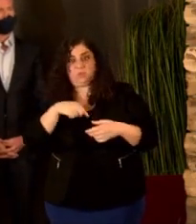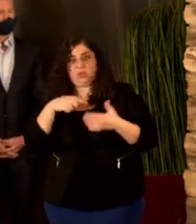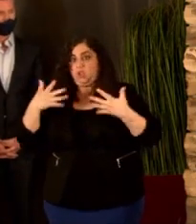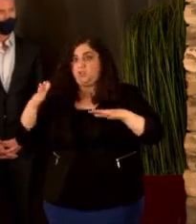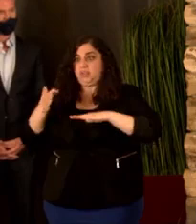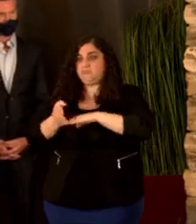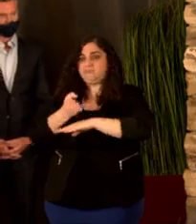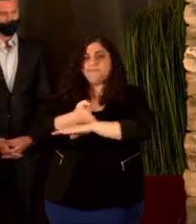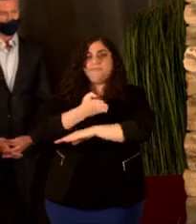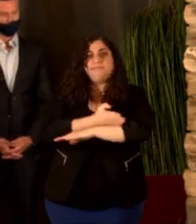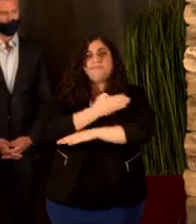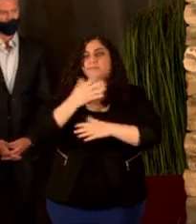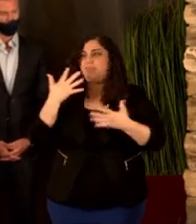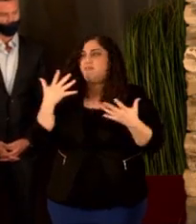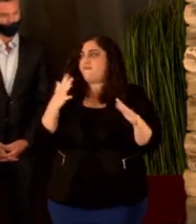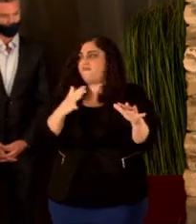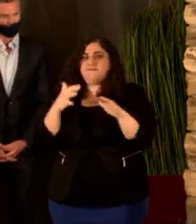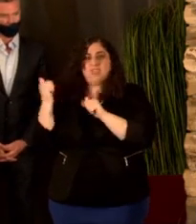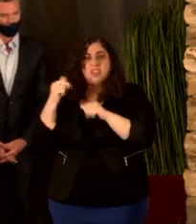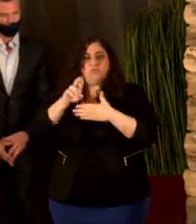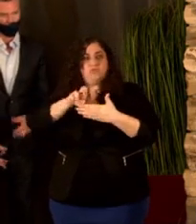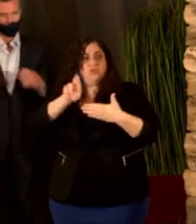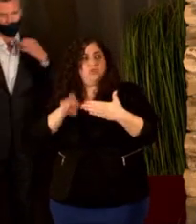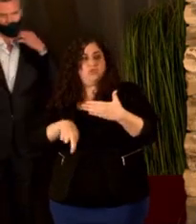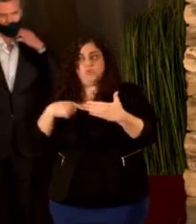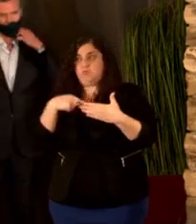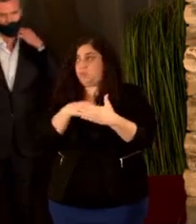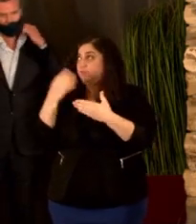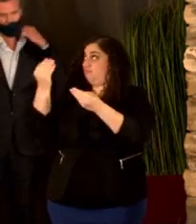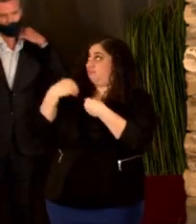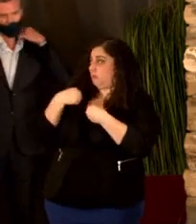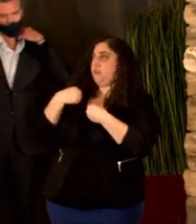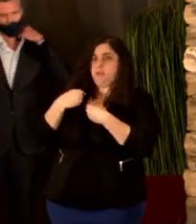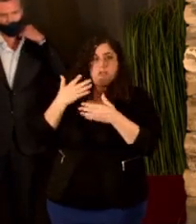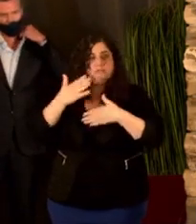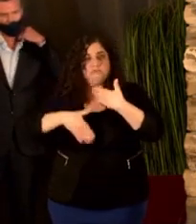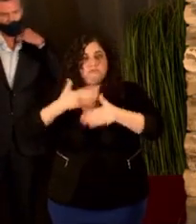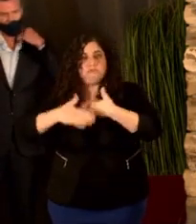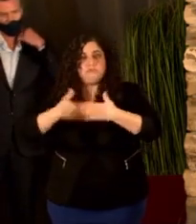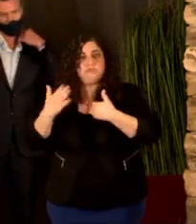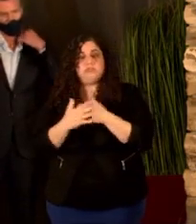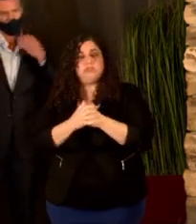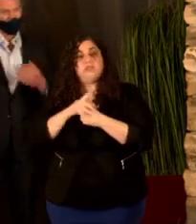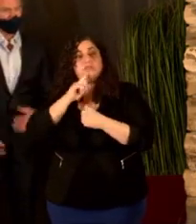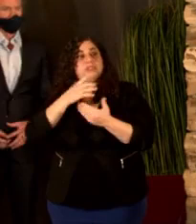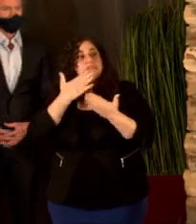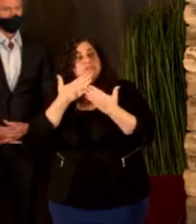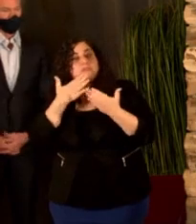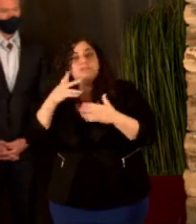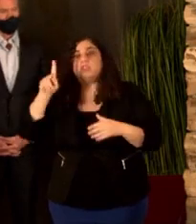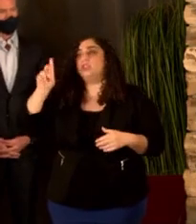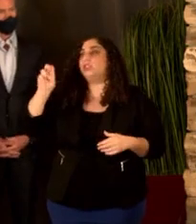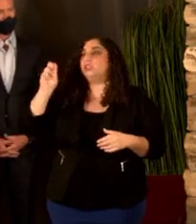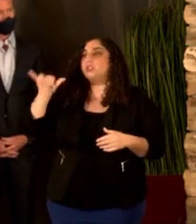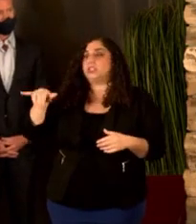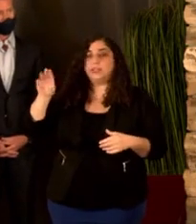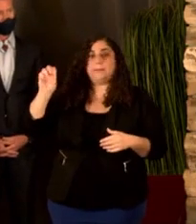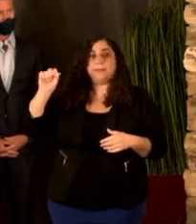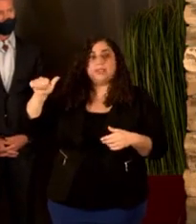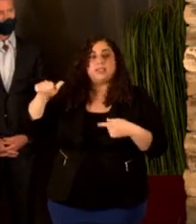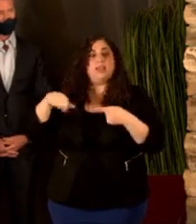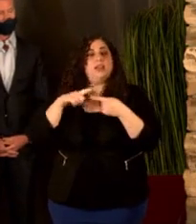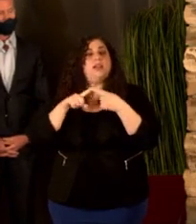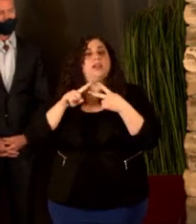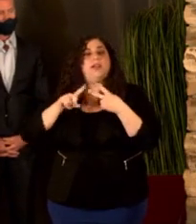than anyone has ever done it before. So I thank the community of Kearney Mesa, I thank the community of Mission Valley, and I thank every San Diego